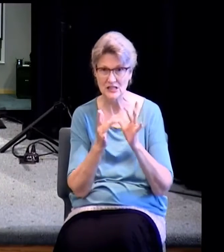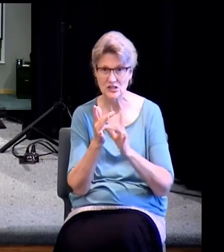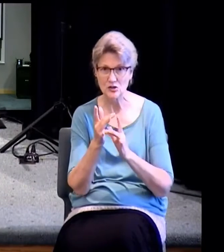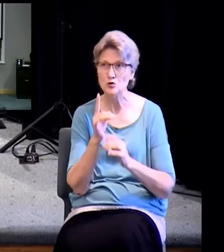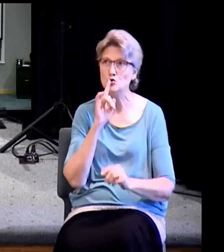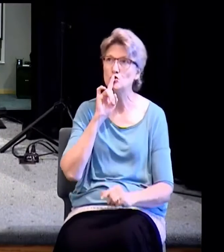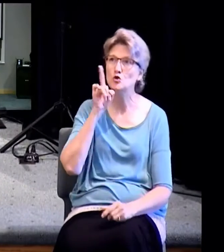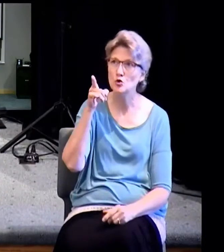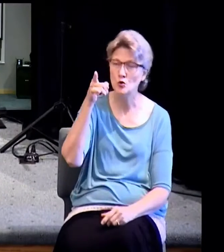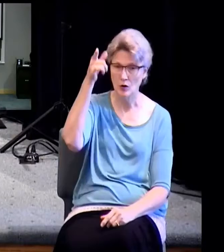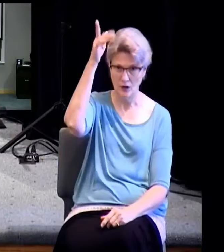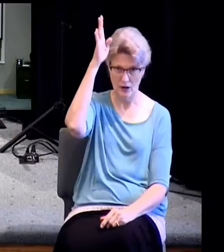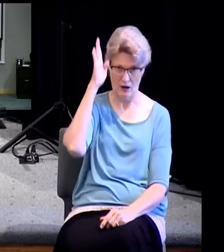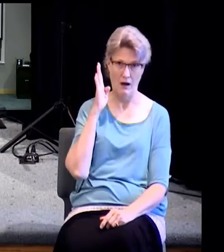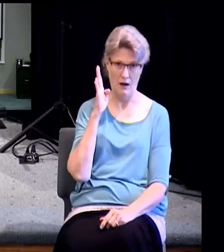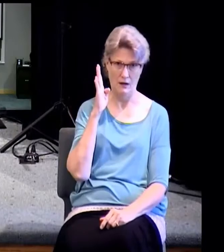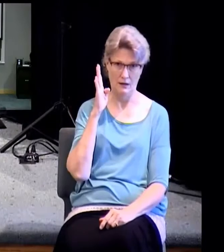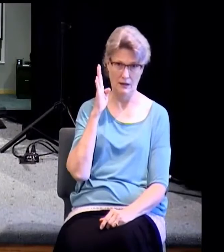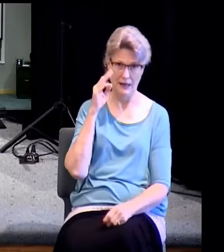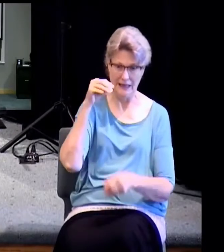was God in the flesh.